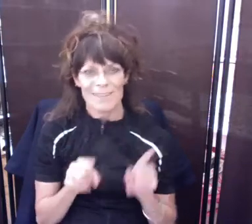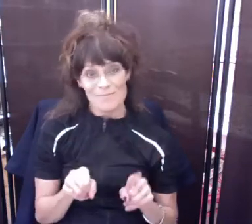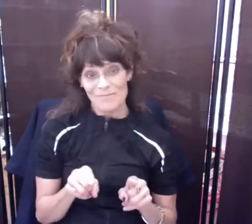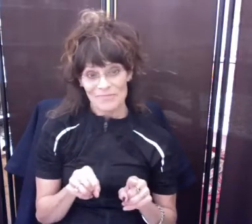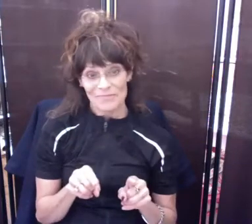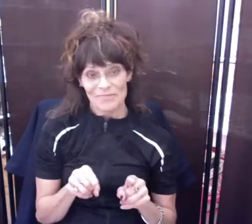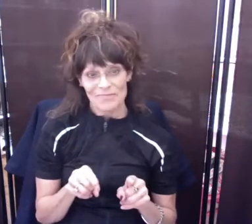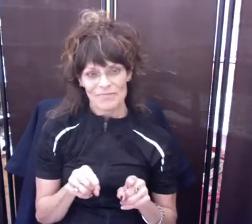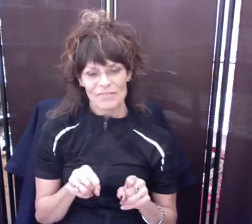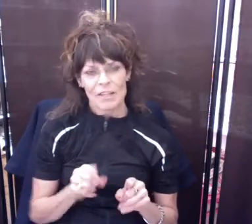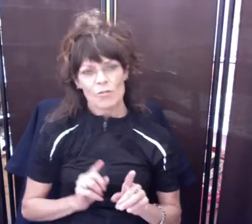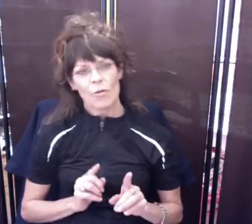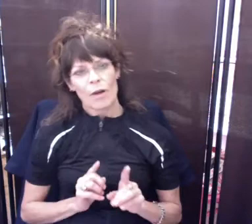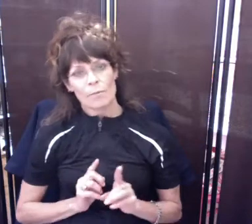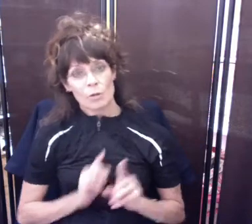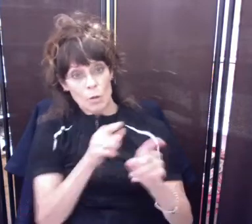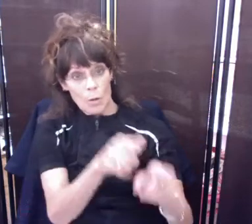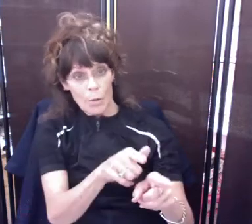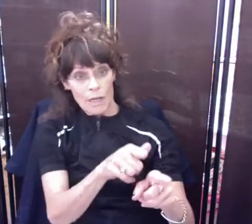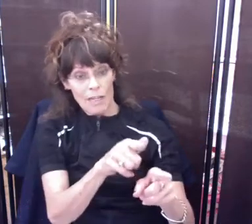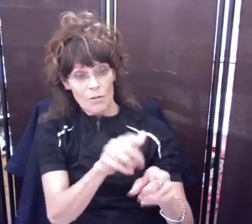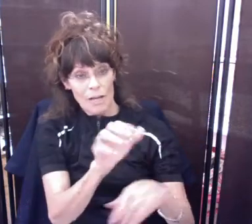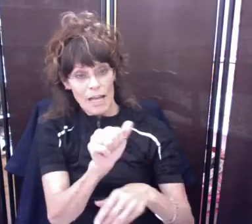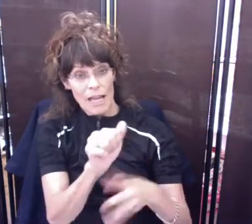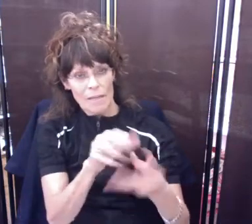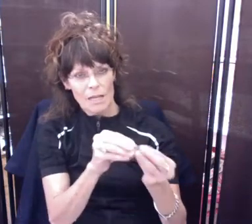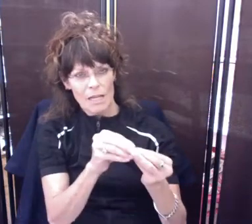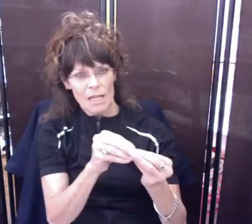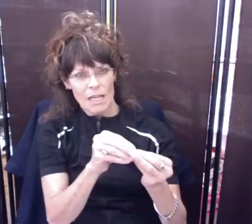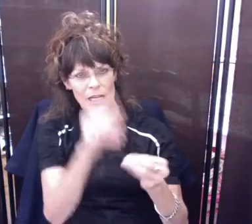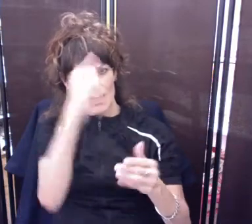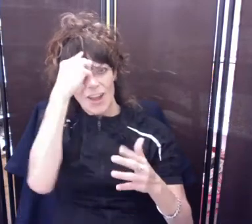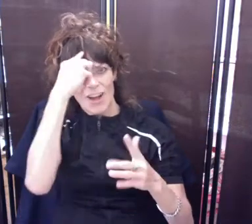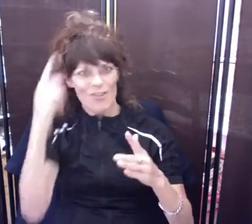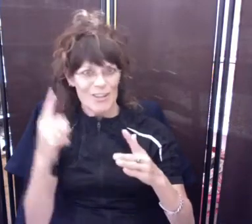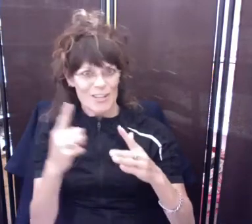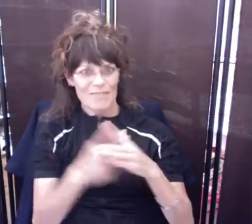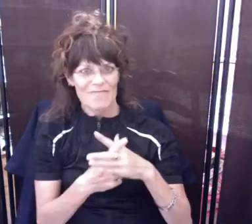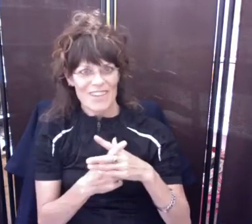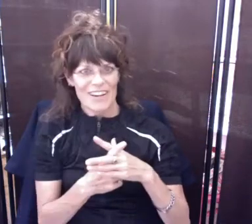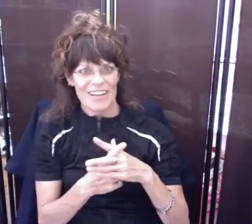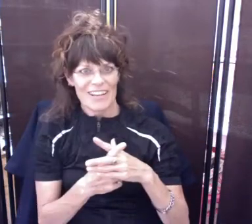way to an AA meeting, and the thought crosses my mind that I'm not doing this